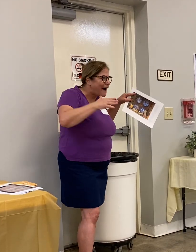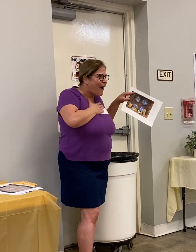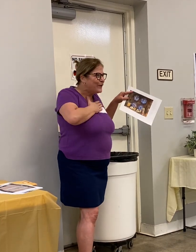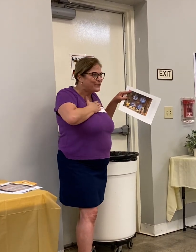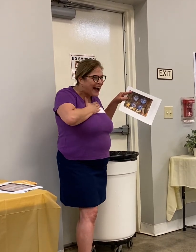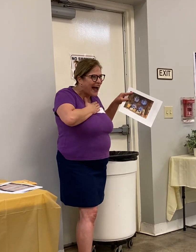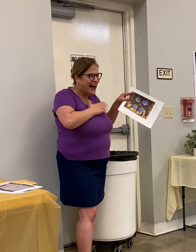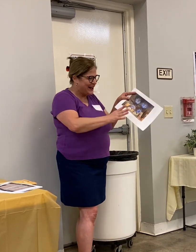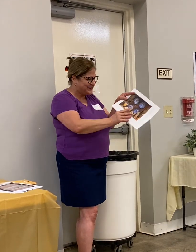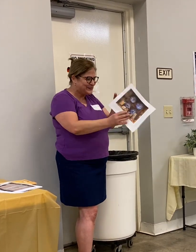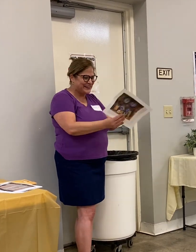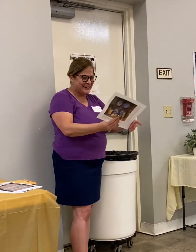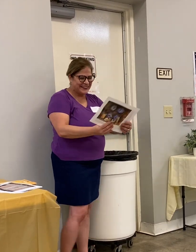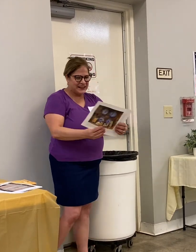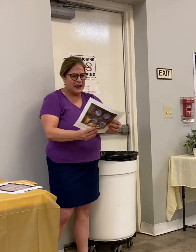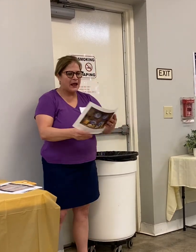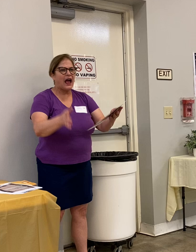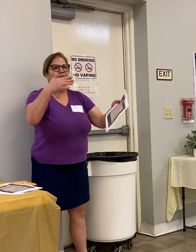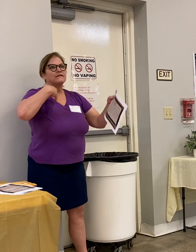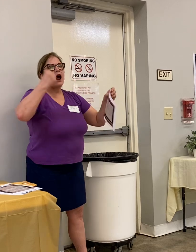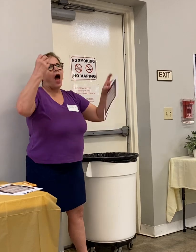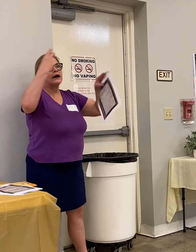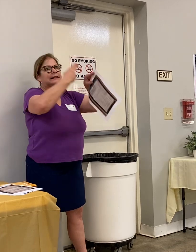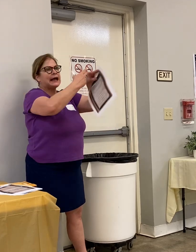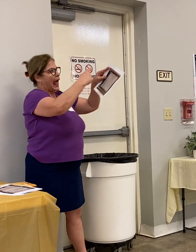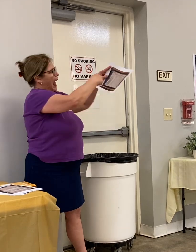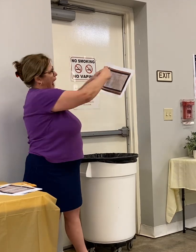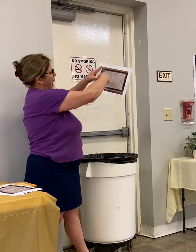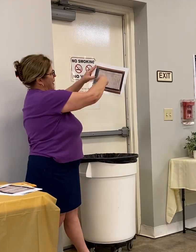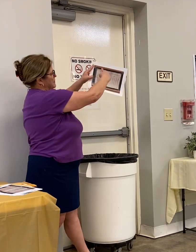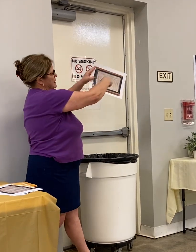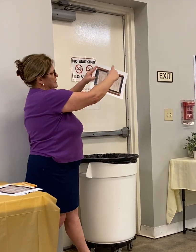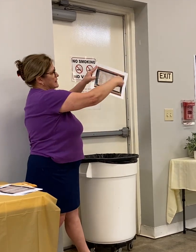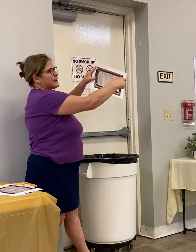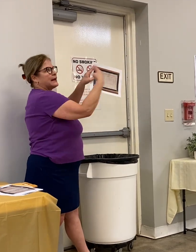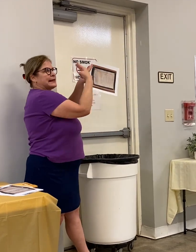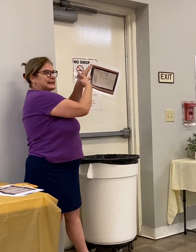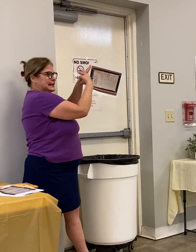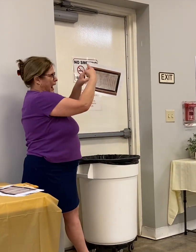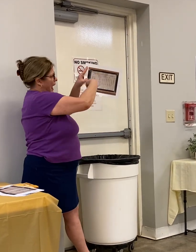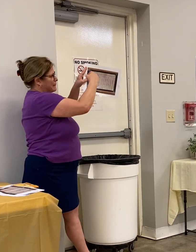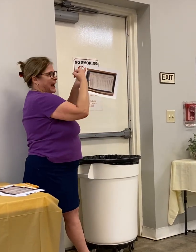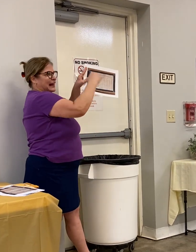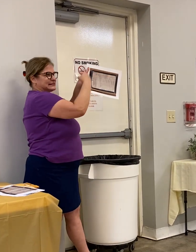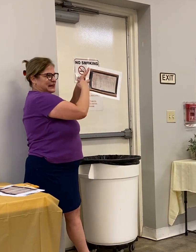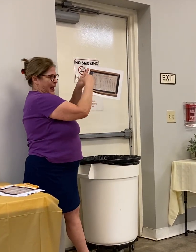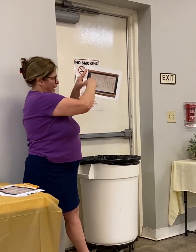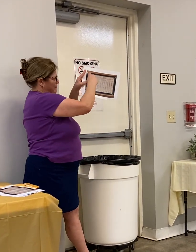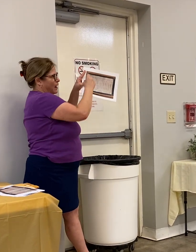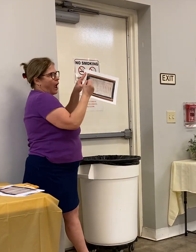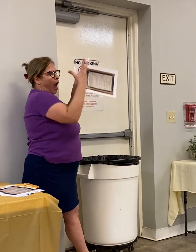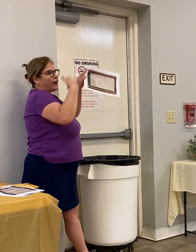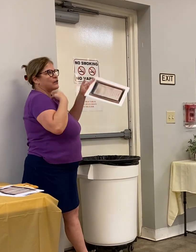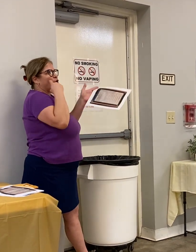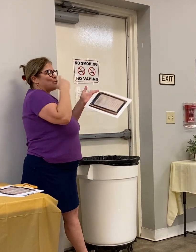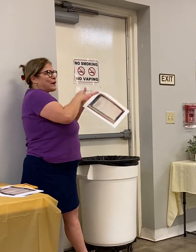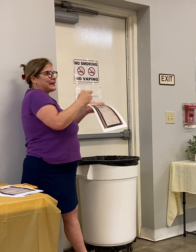It's like, oh my goodness, we're everywhere. And then, of course, these are a bunch of the names where people put on the